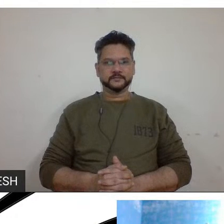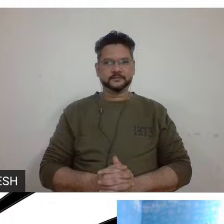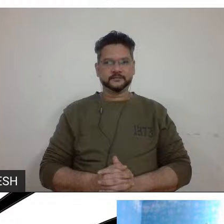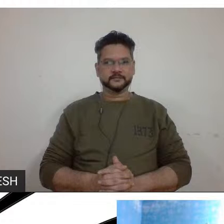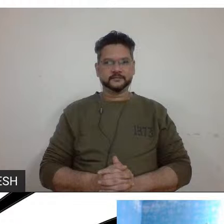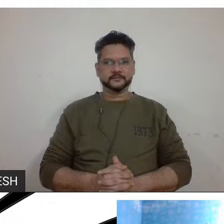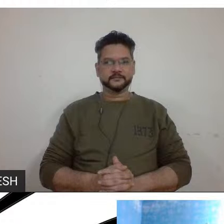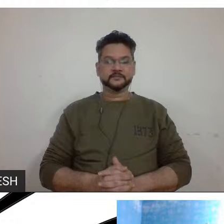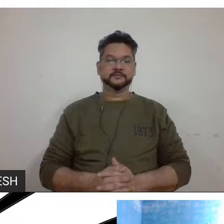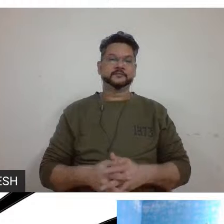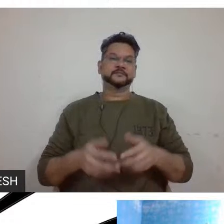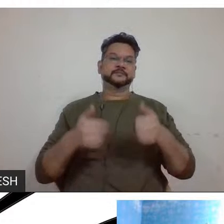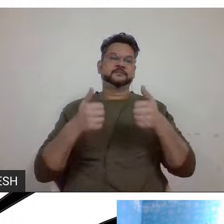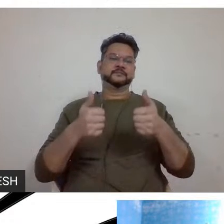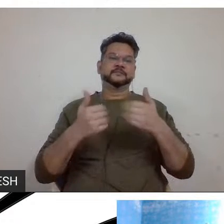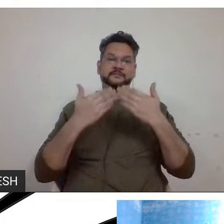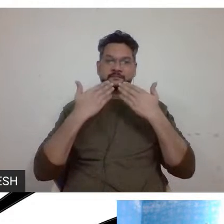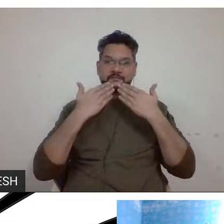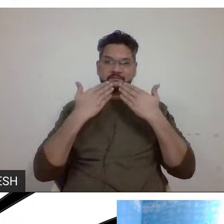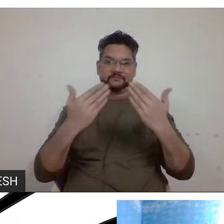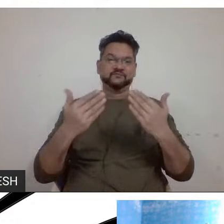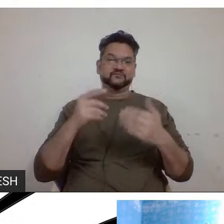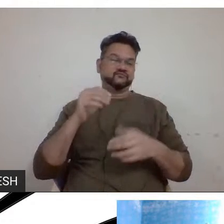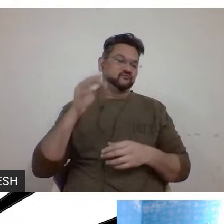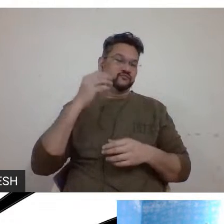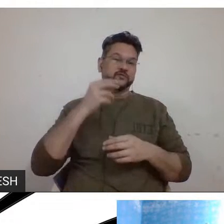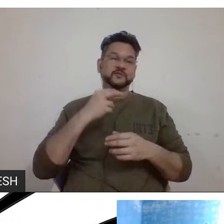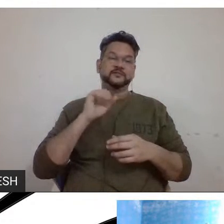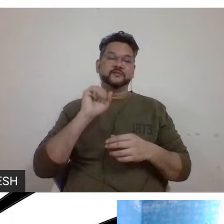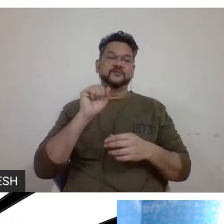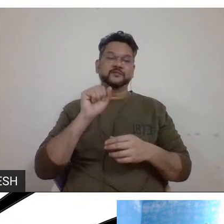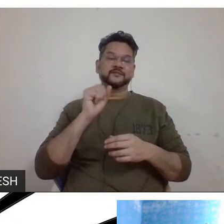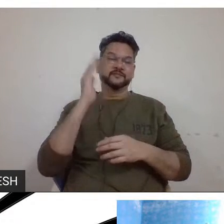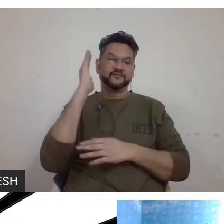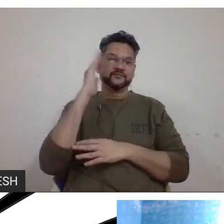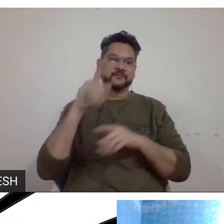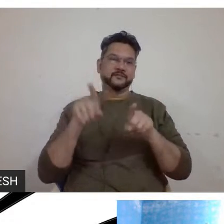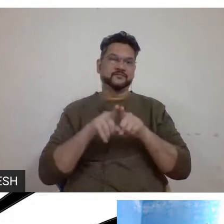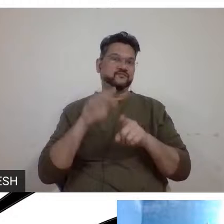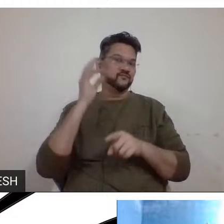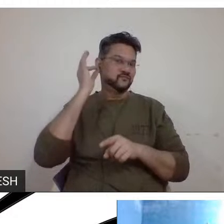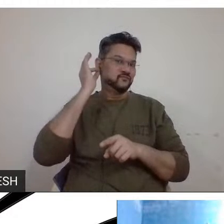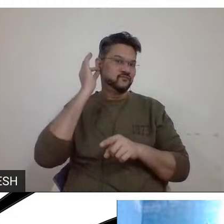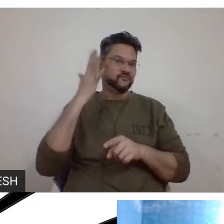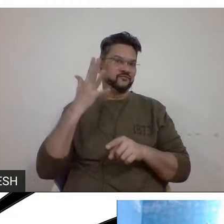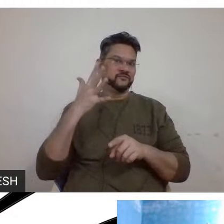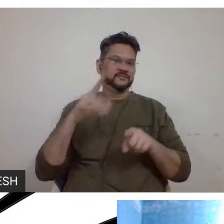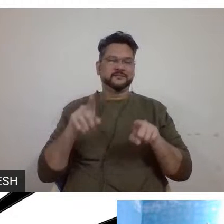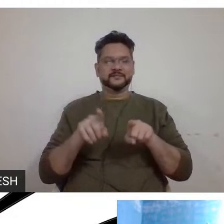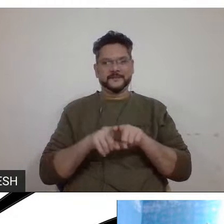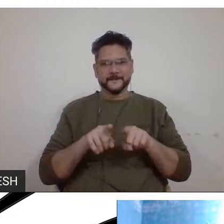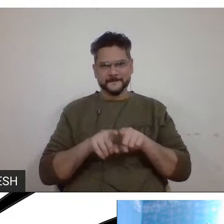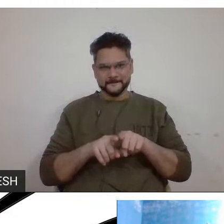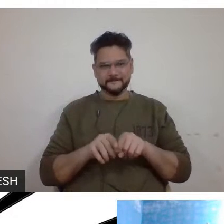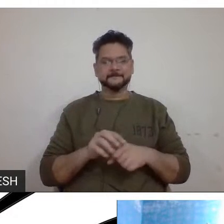Thank you, sir, for your golden words. Now, I would like to invite our next